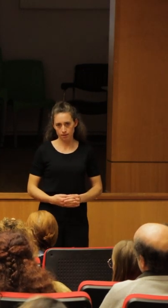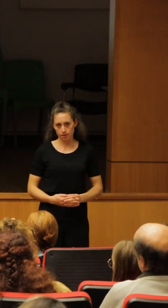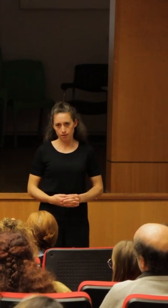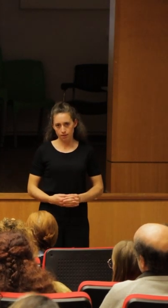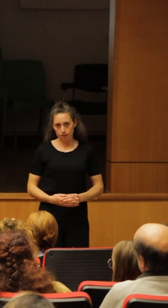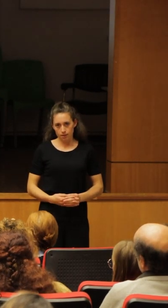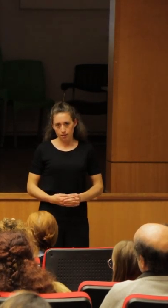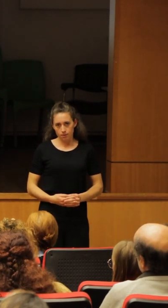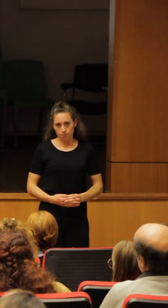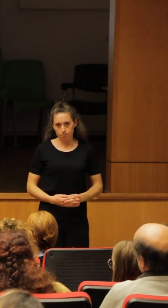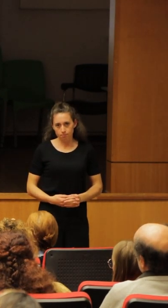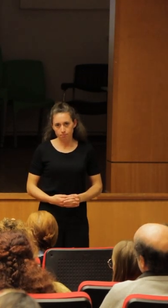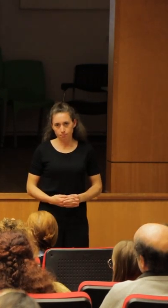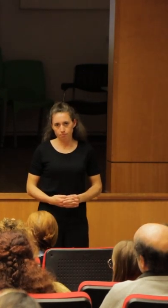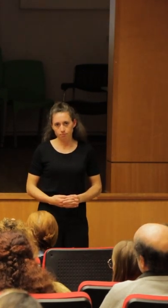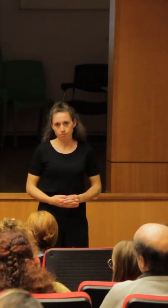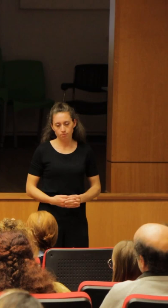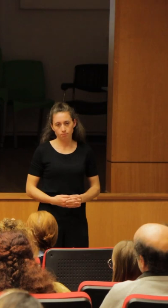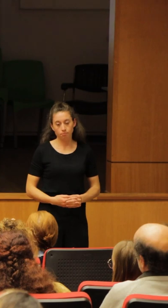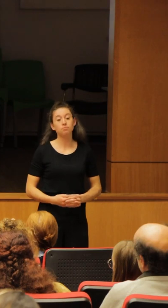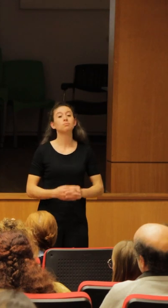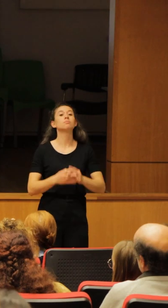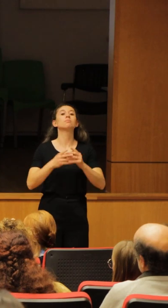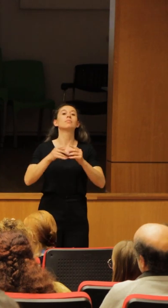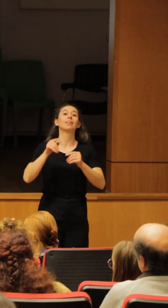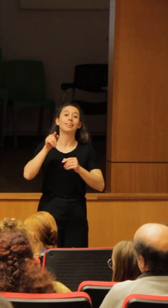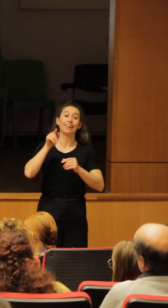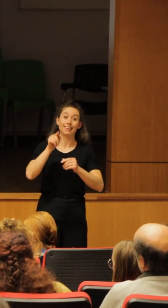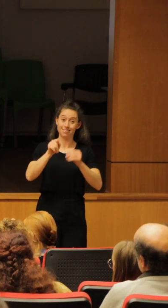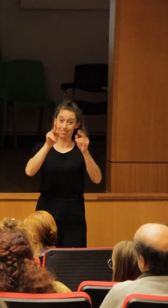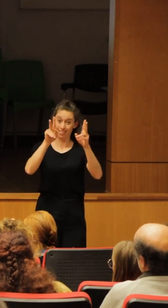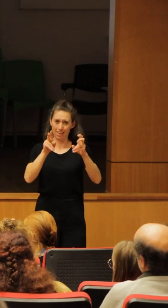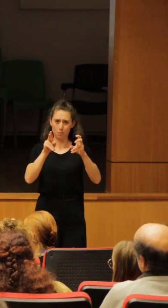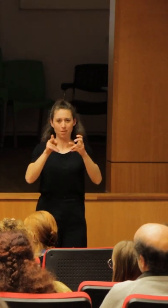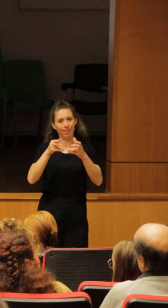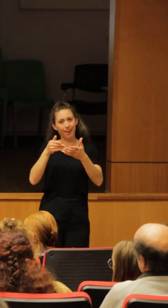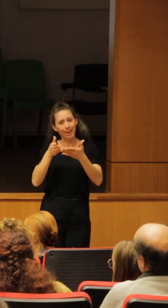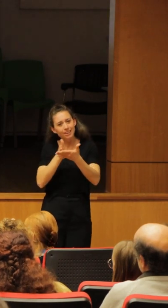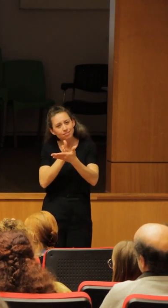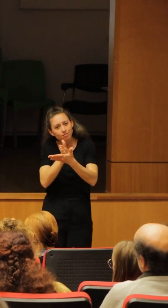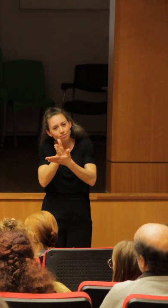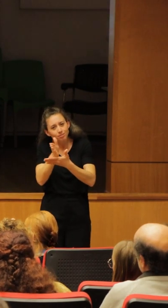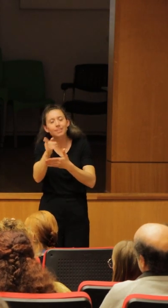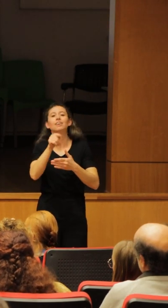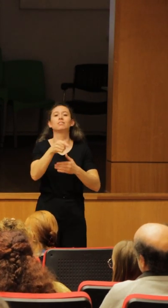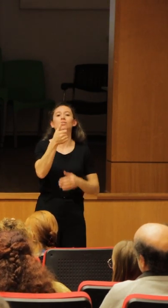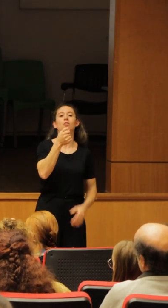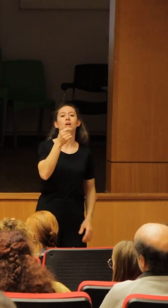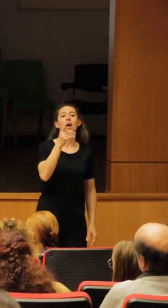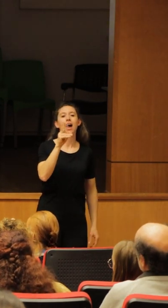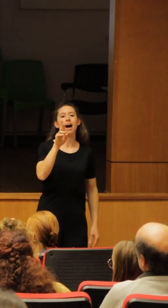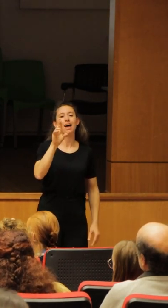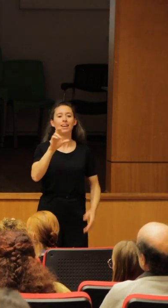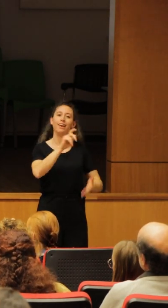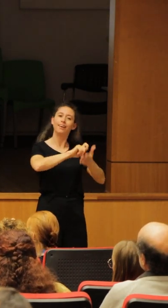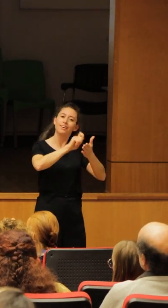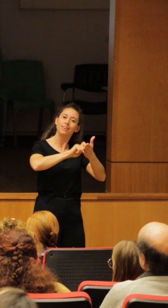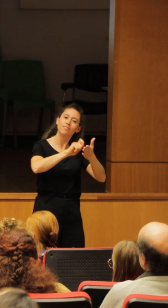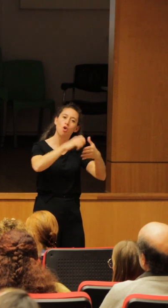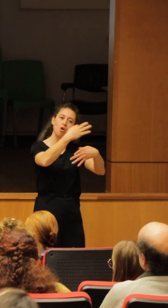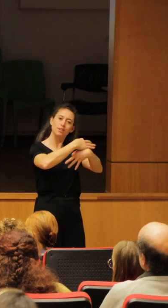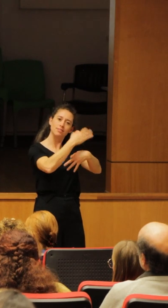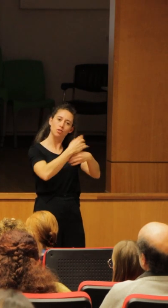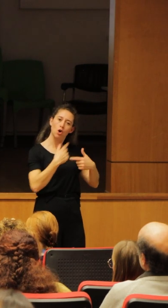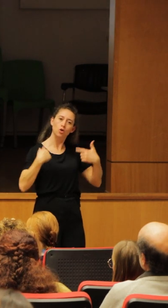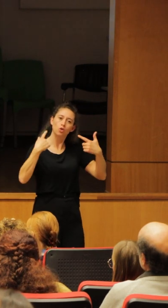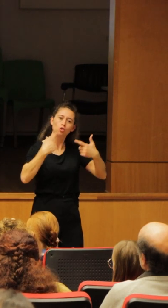how dark the time were. Y eso es sobre lo que Adler nos escribió, y eso es lo que Adler nos enseñó y